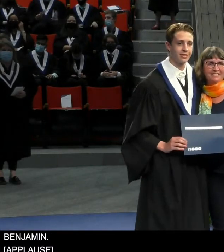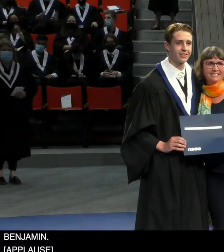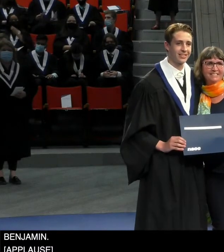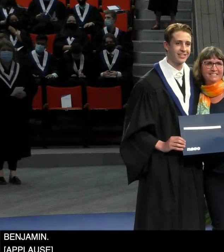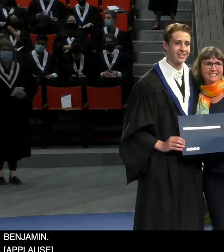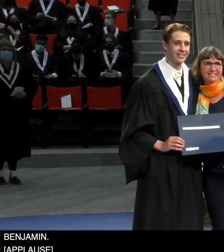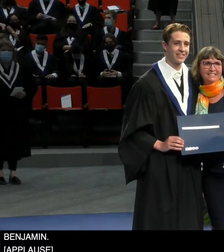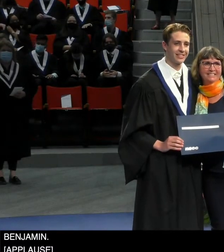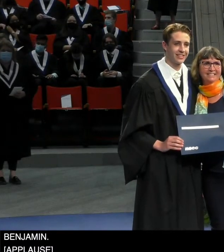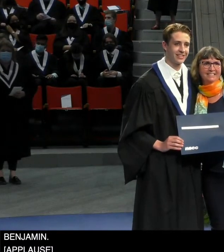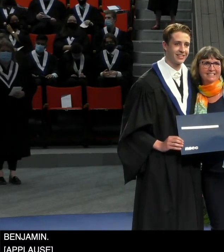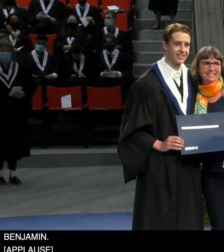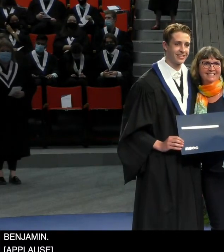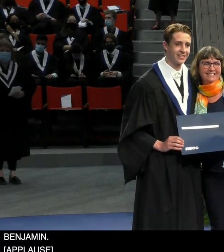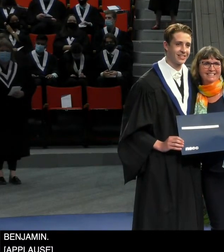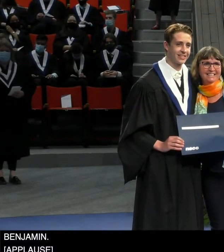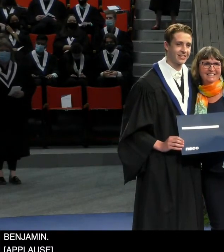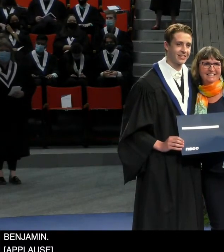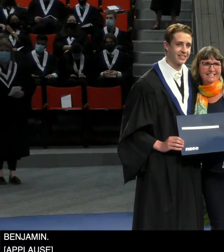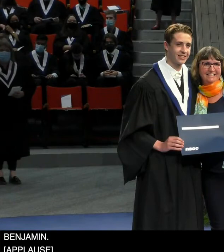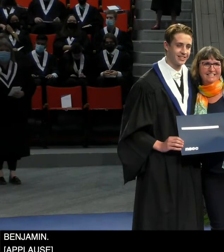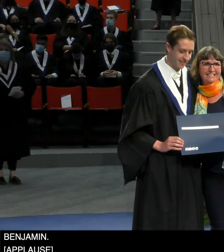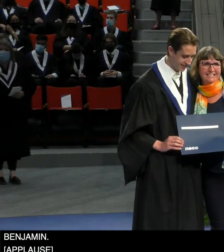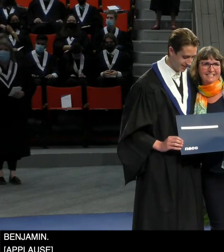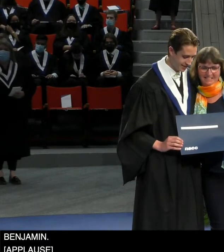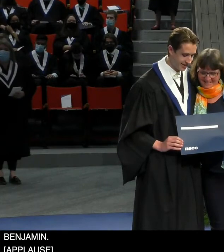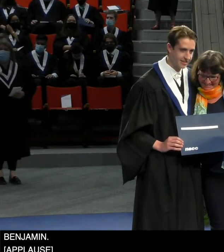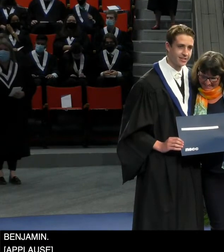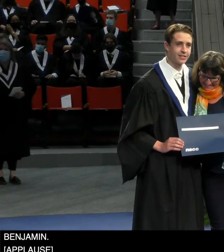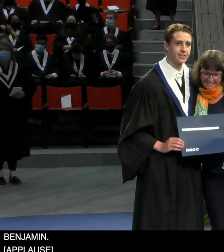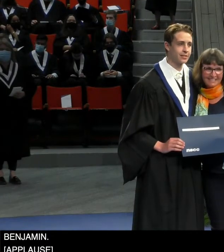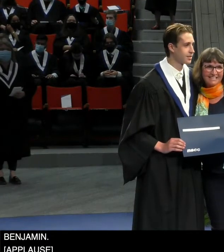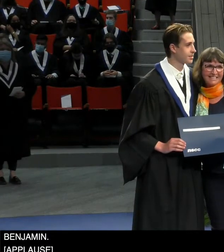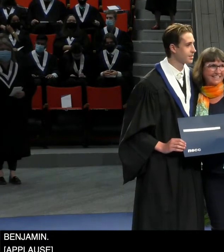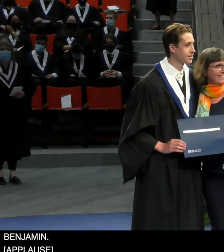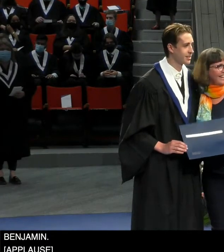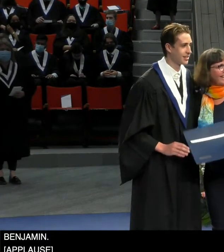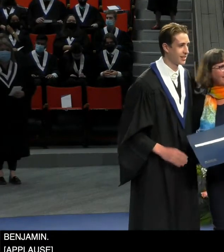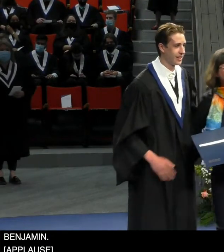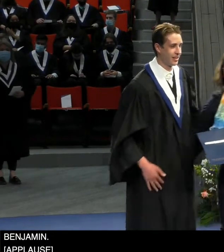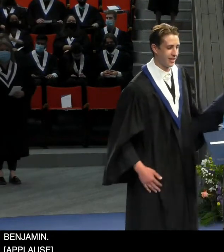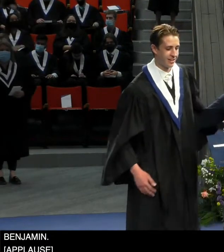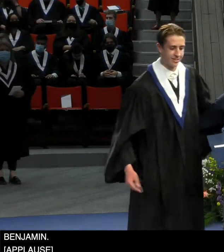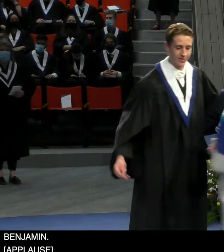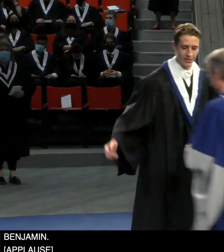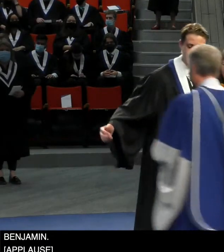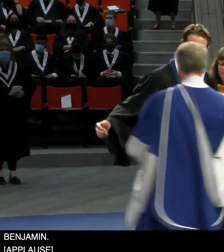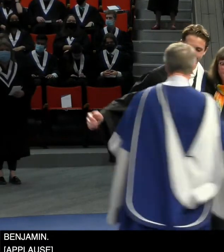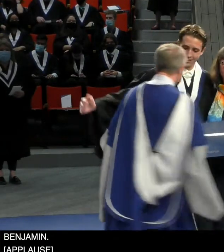Mr. President, the graduates for the Certificate in American Sign Language ASL Studies.